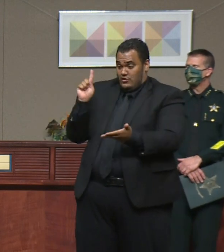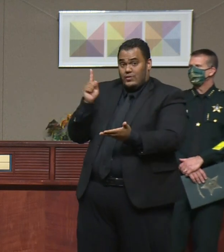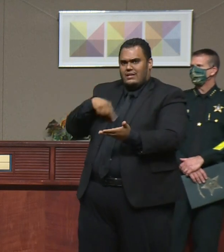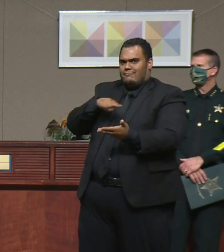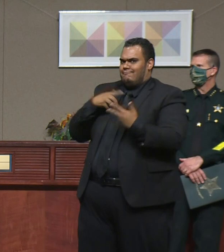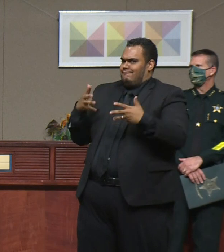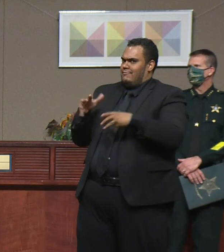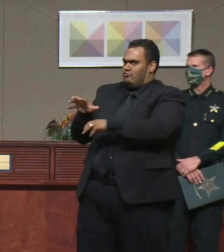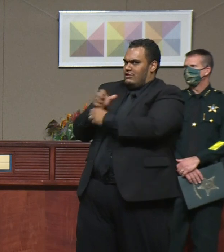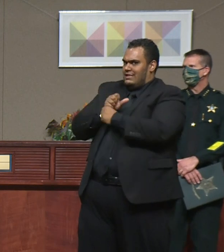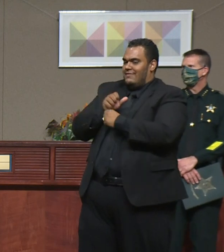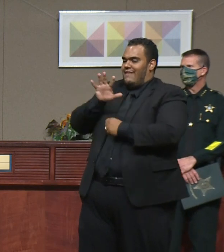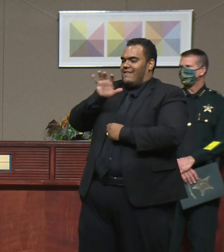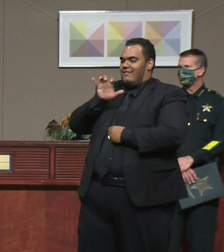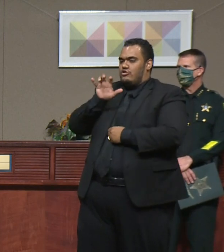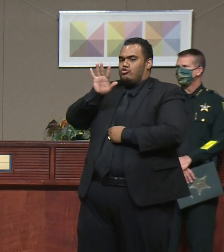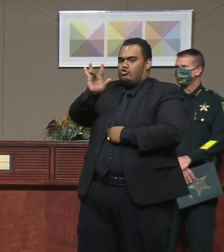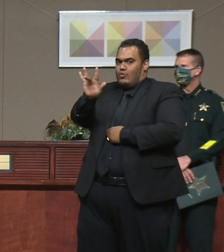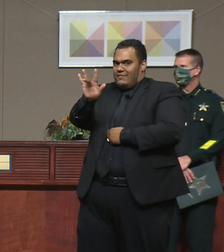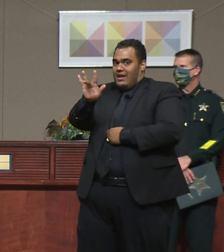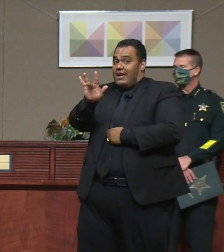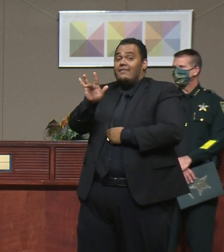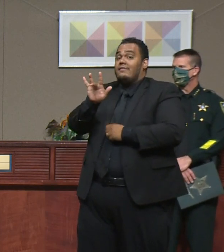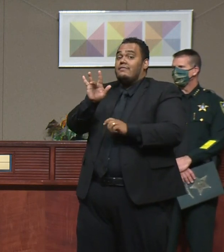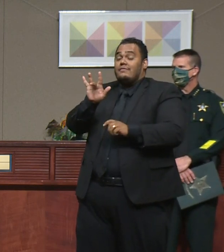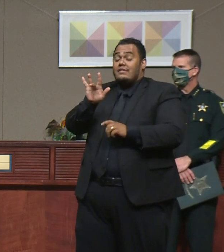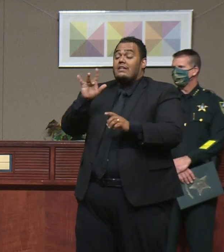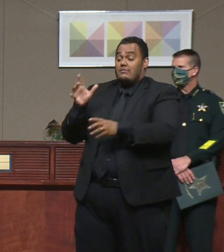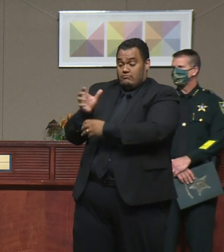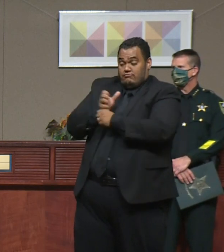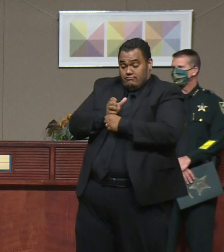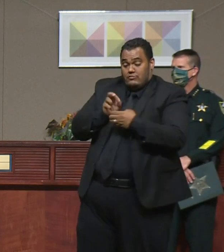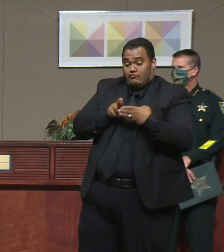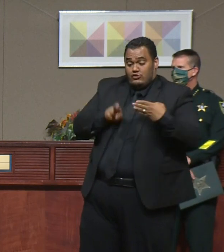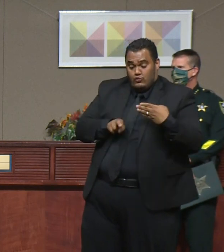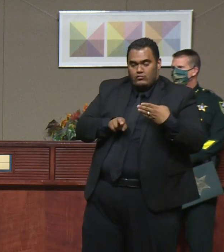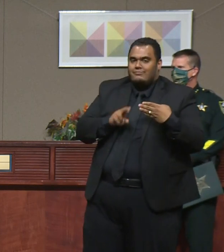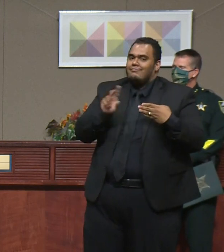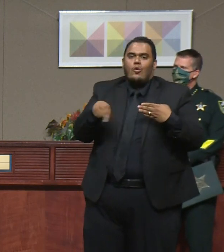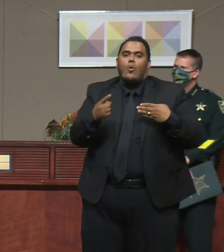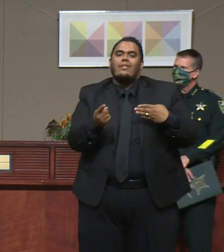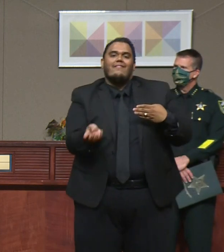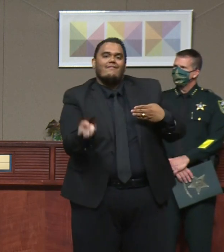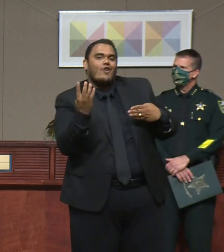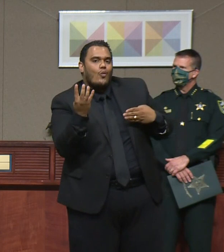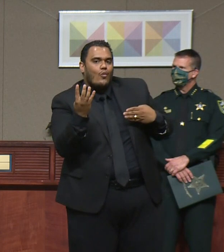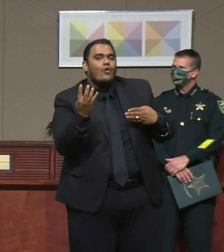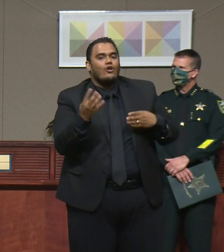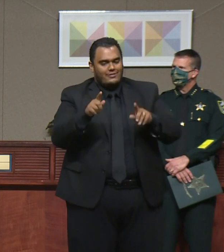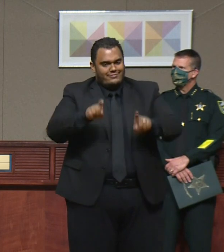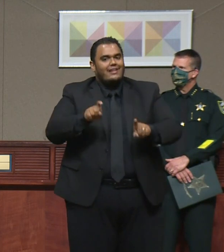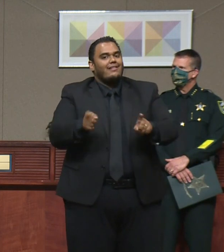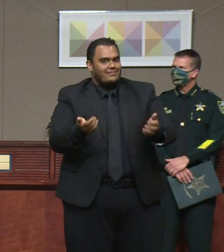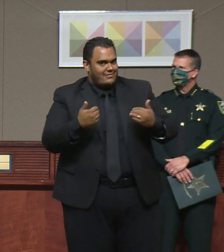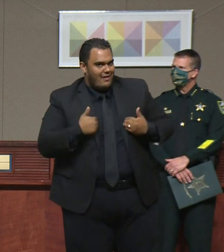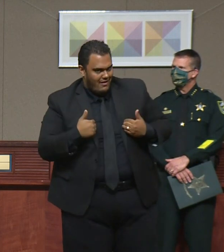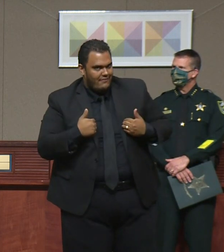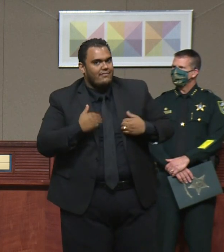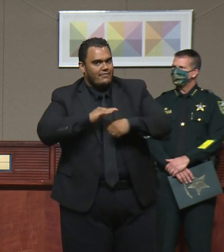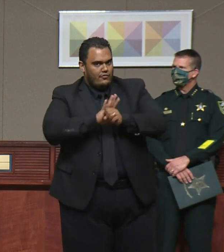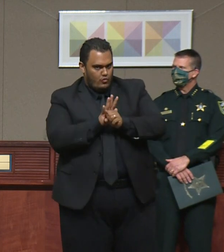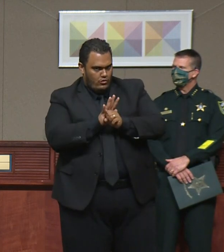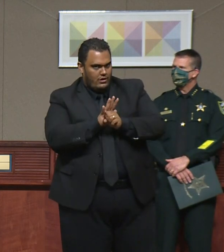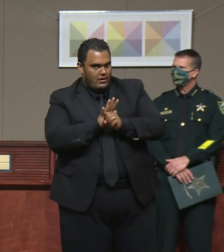and 4 were positive. So a very low positivity rate, as the mayors have been saying, and as Dr. Pino has mentioned in the